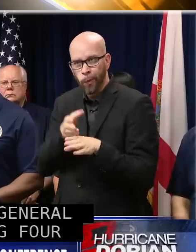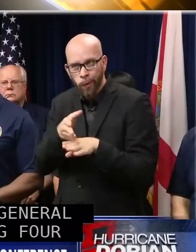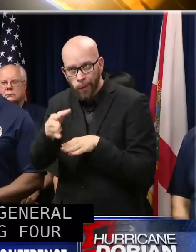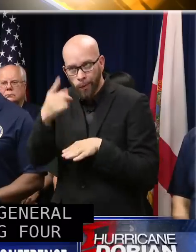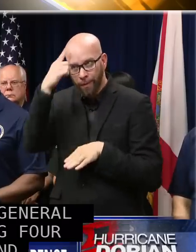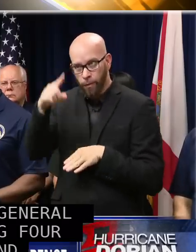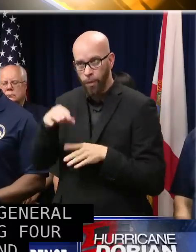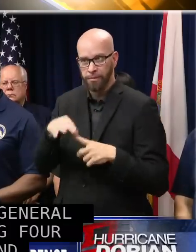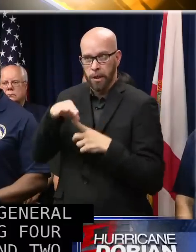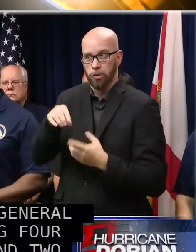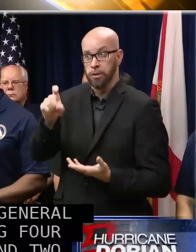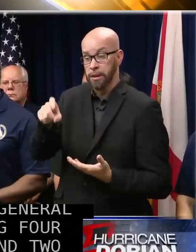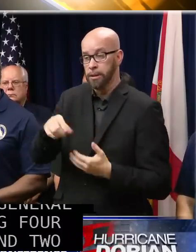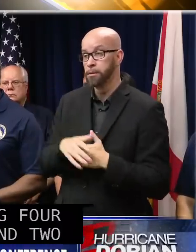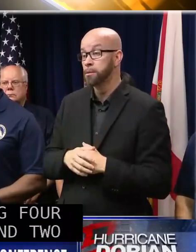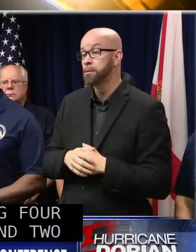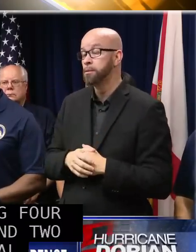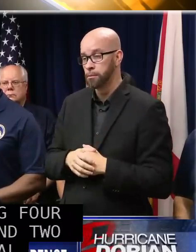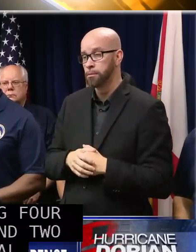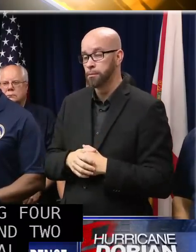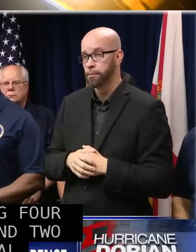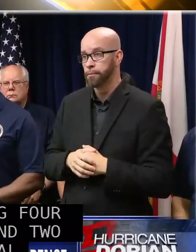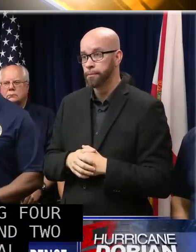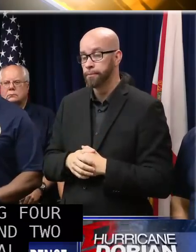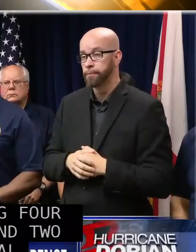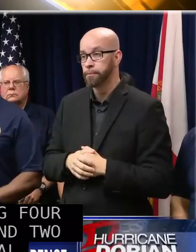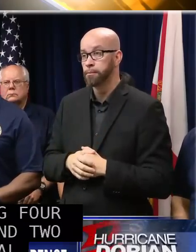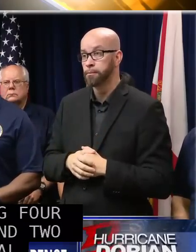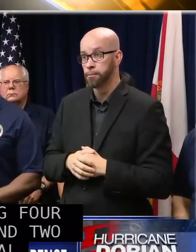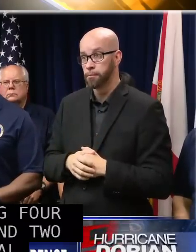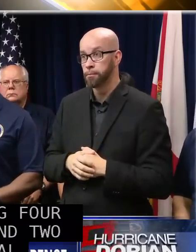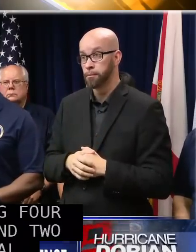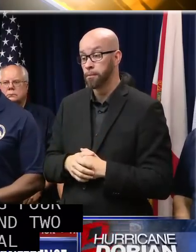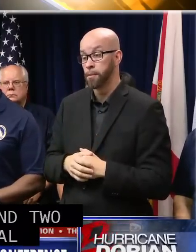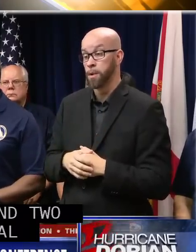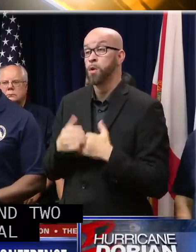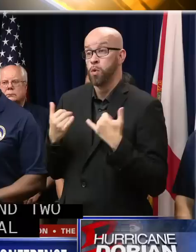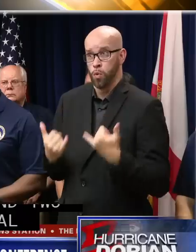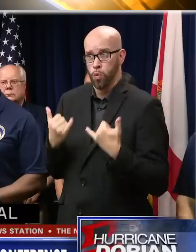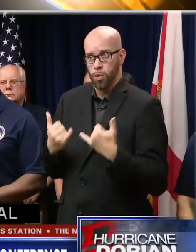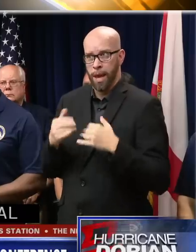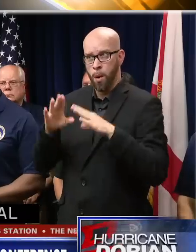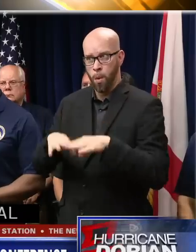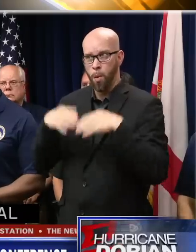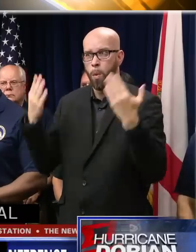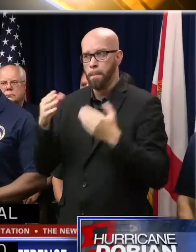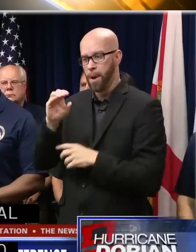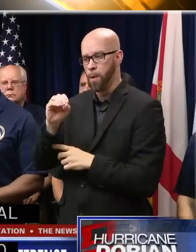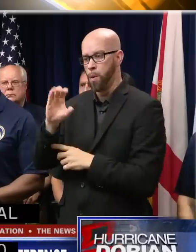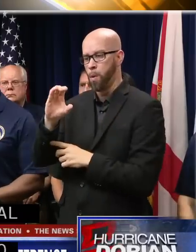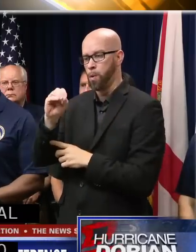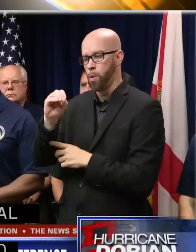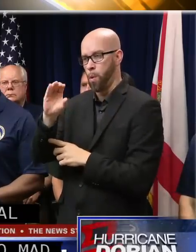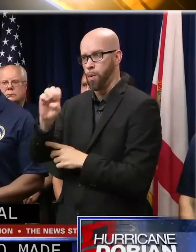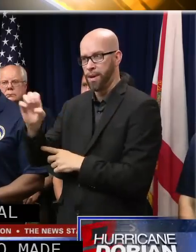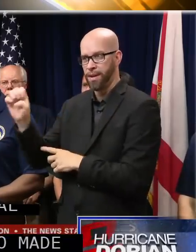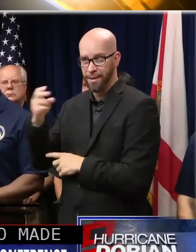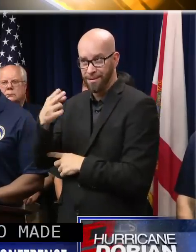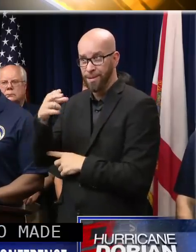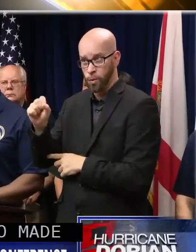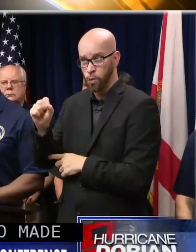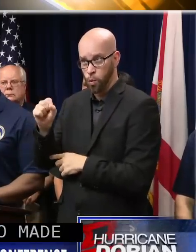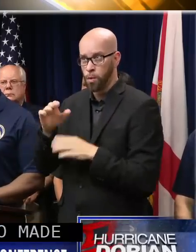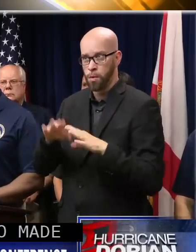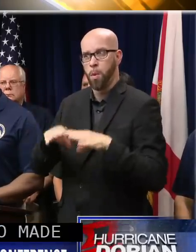County also made the shelter at the Ocoee High School a pet-friendly shelter to